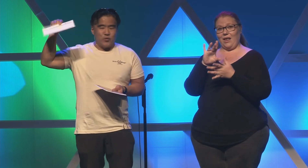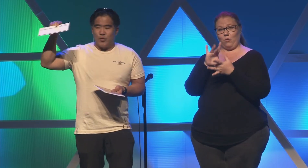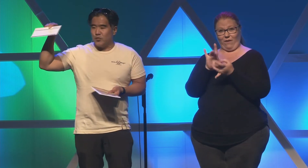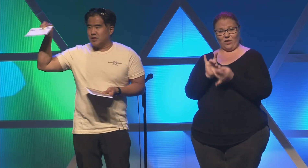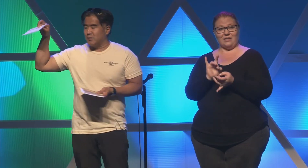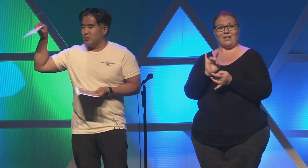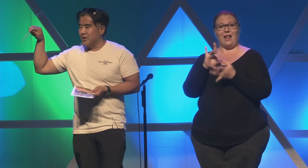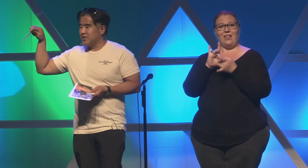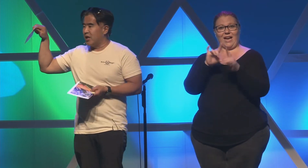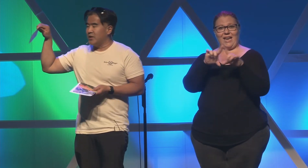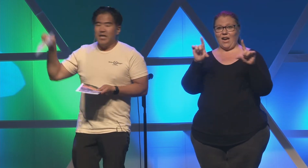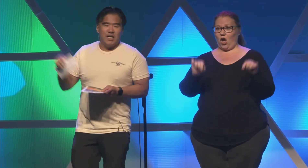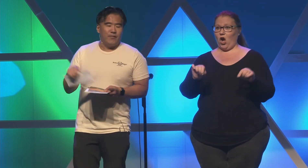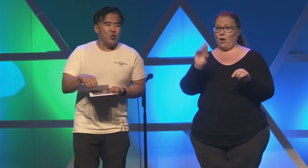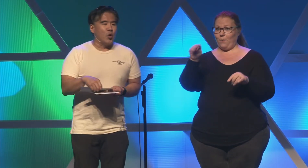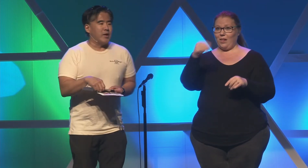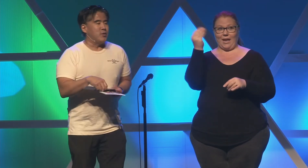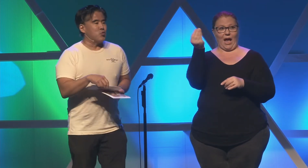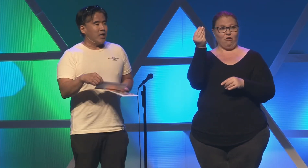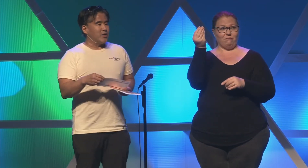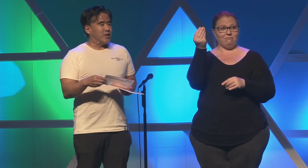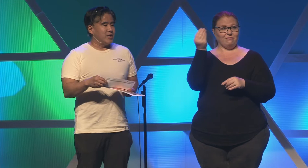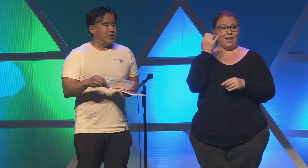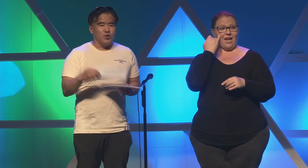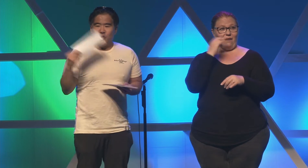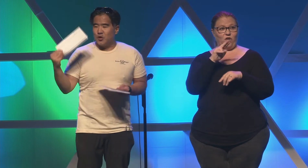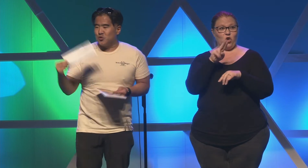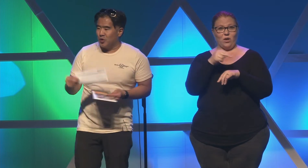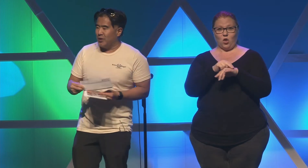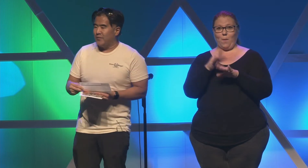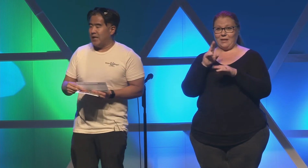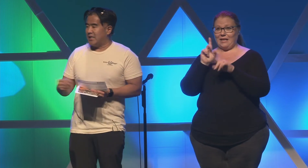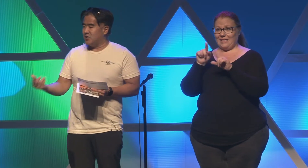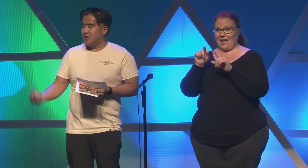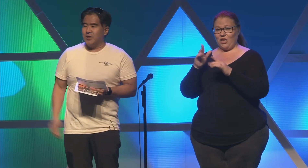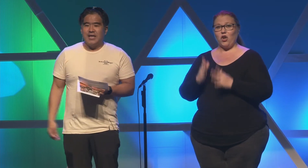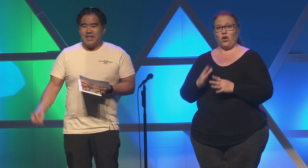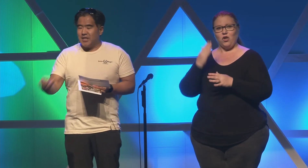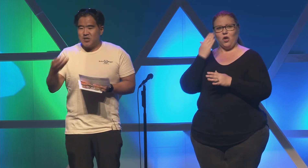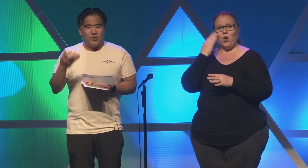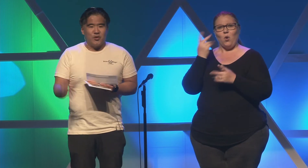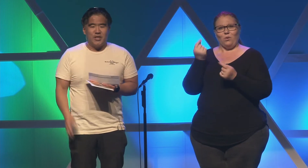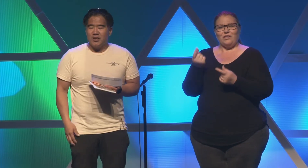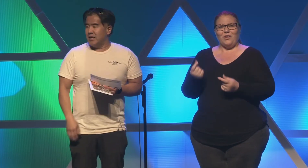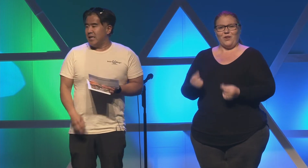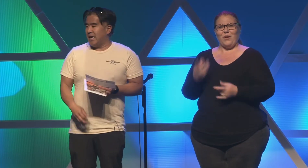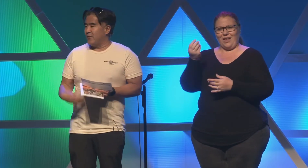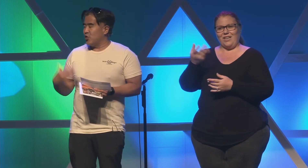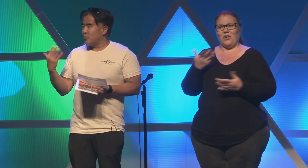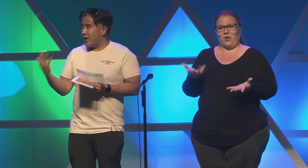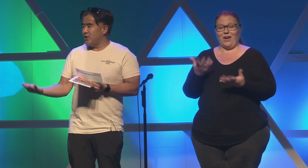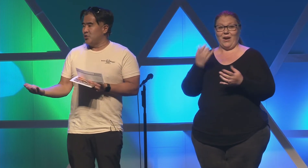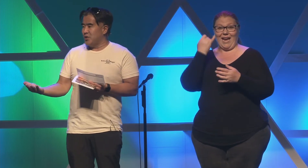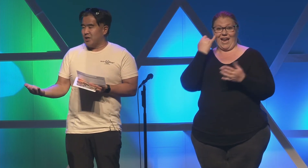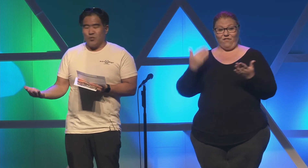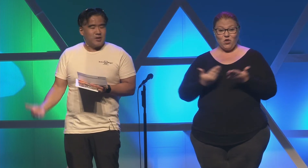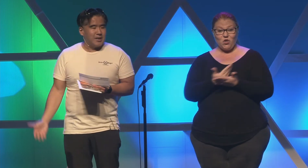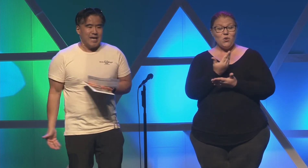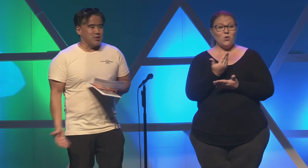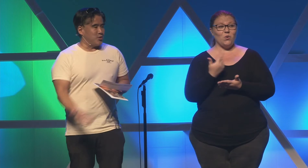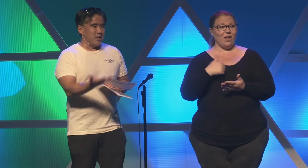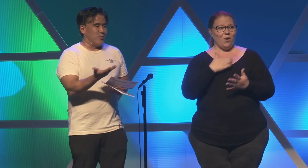love everyone for us to pull this out. If you are a regular here, you know the drill. We ask you to let us know you're here. And if you're brand new